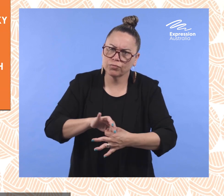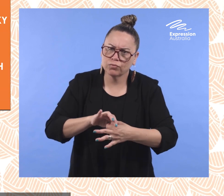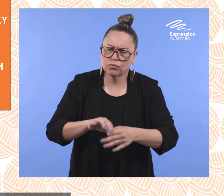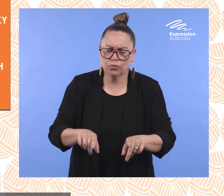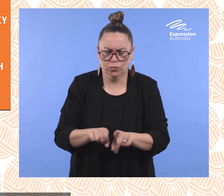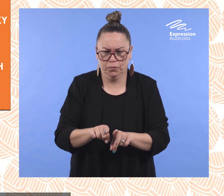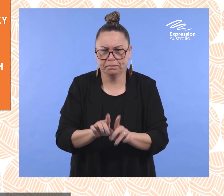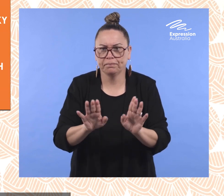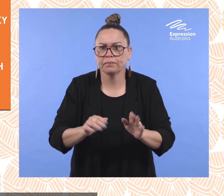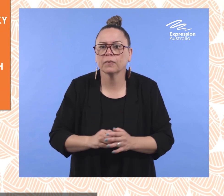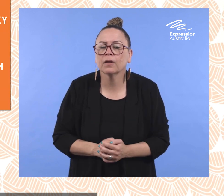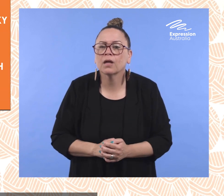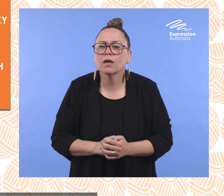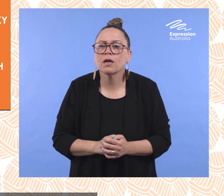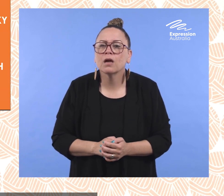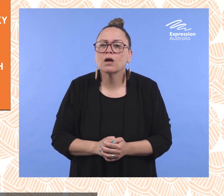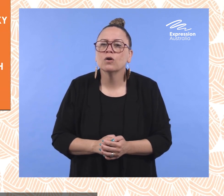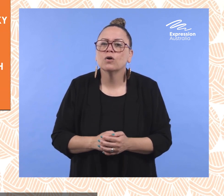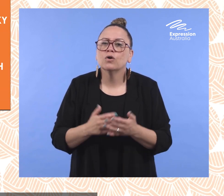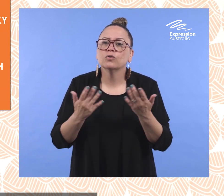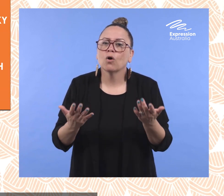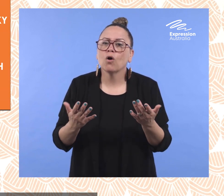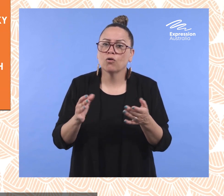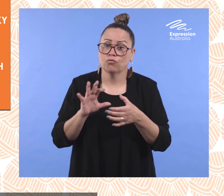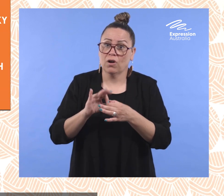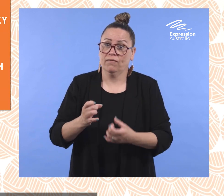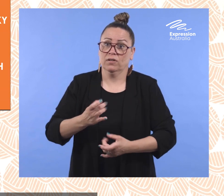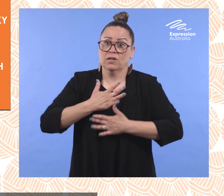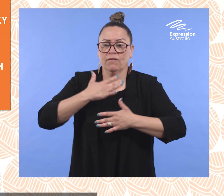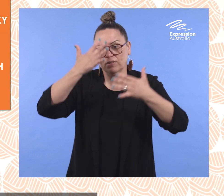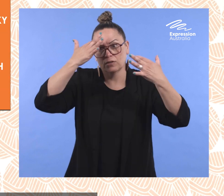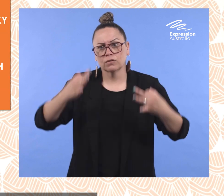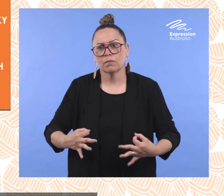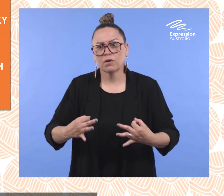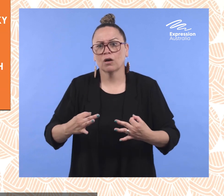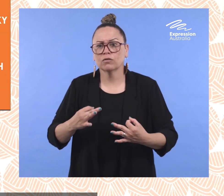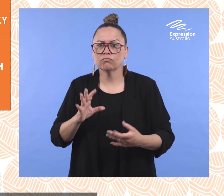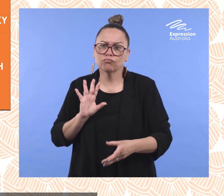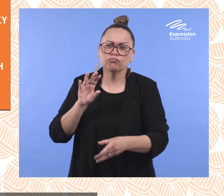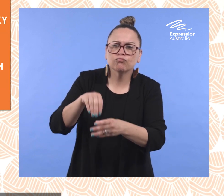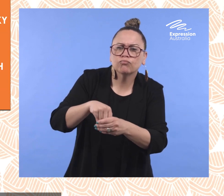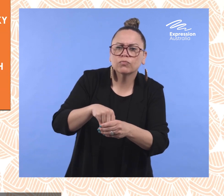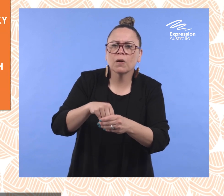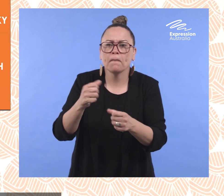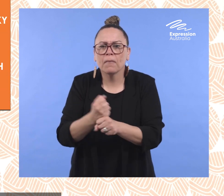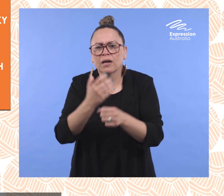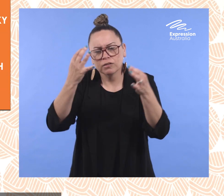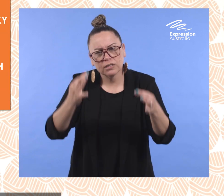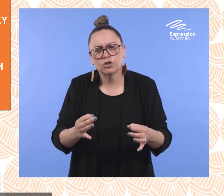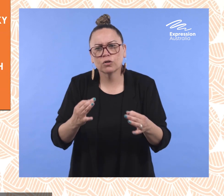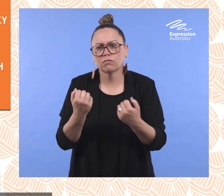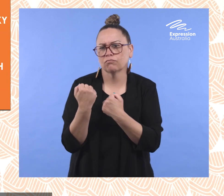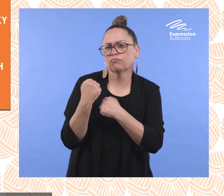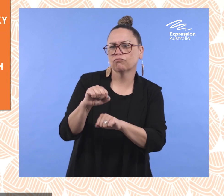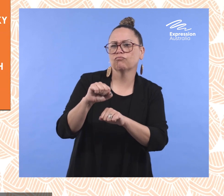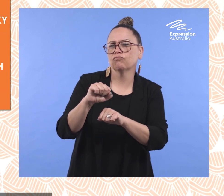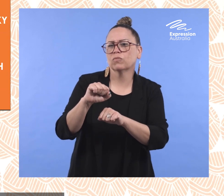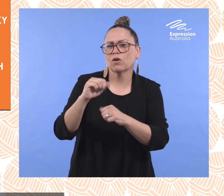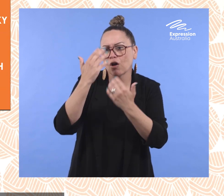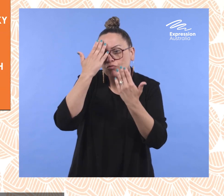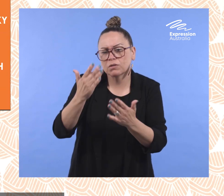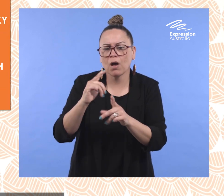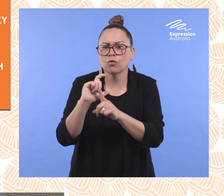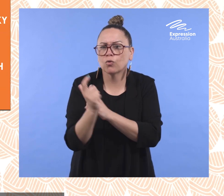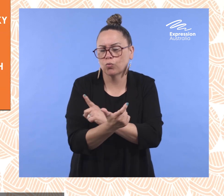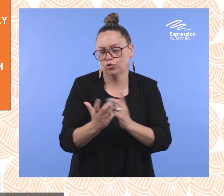well. And relating to self-determination, participation in decision-making, and respect